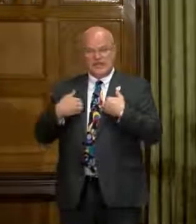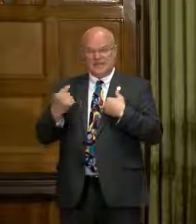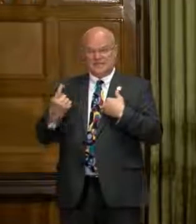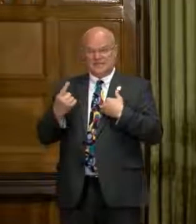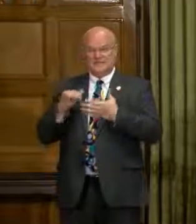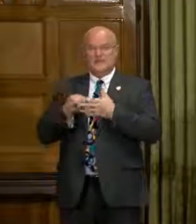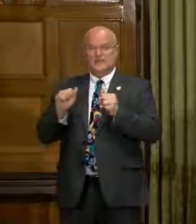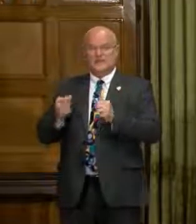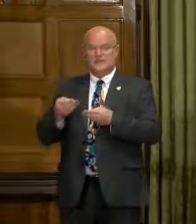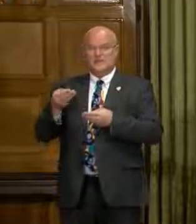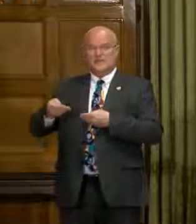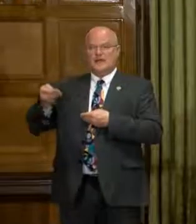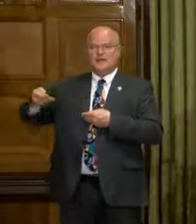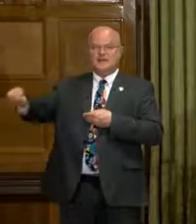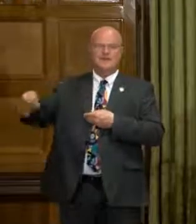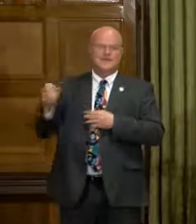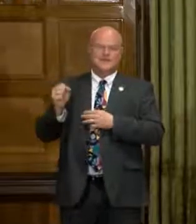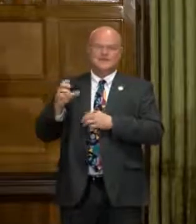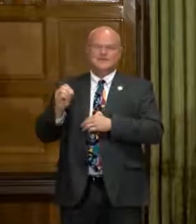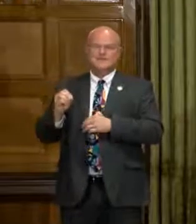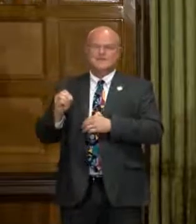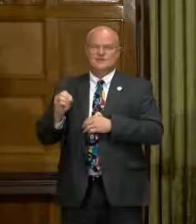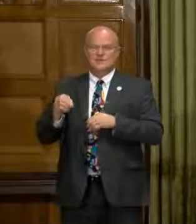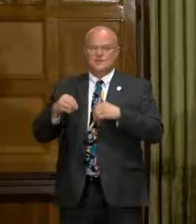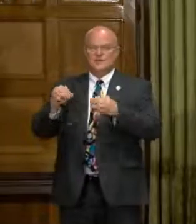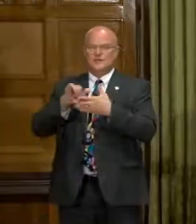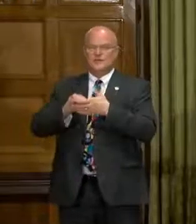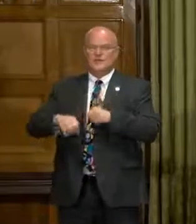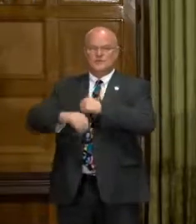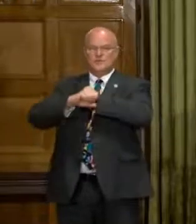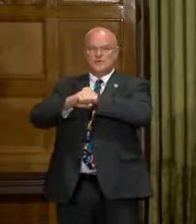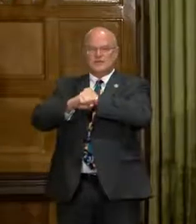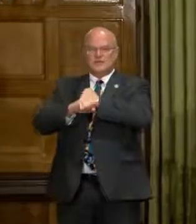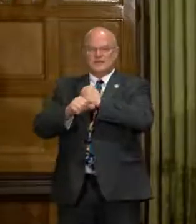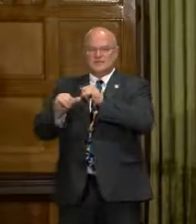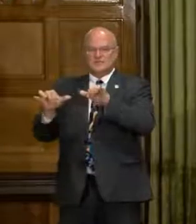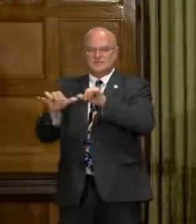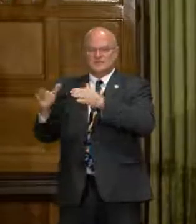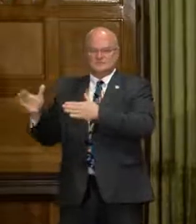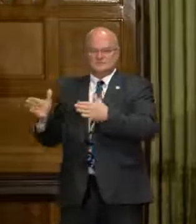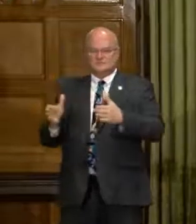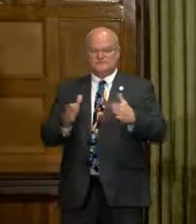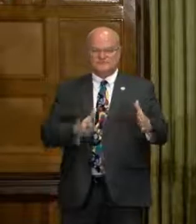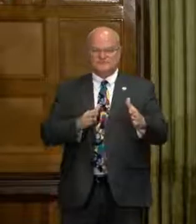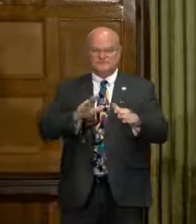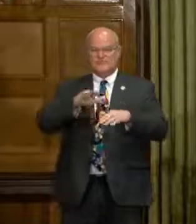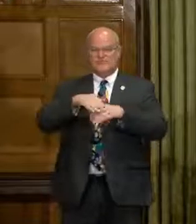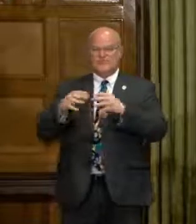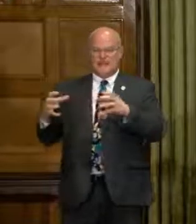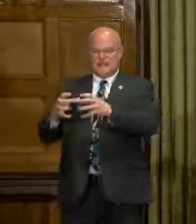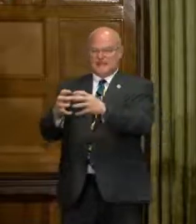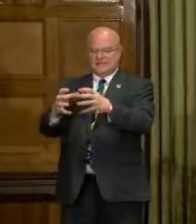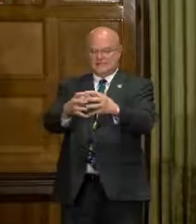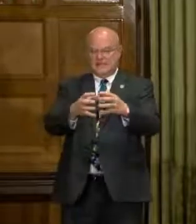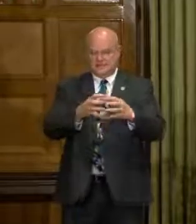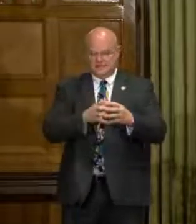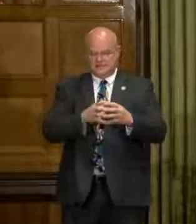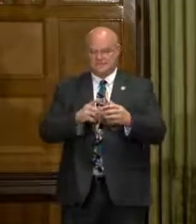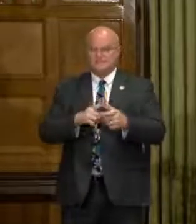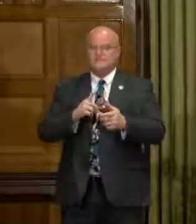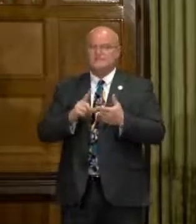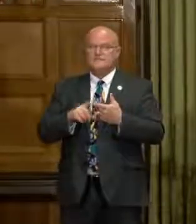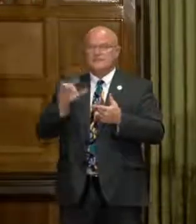have something that they could pass on. And so you put those protective measures in place in terms of the isolation,